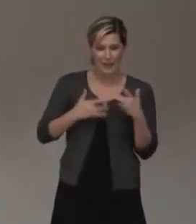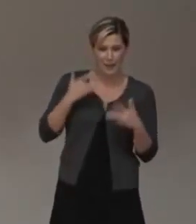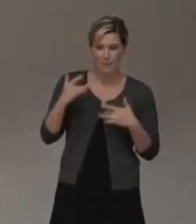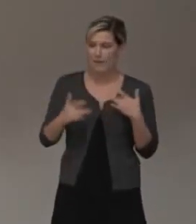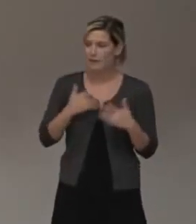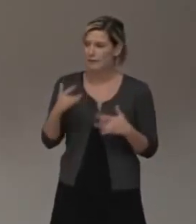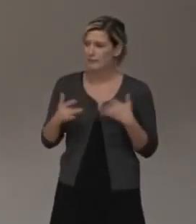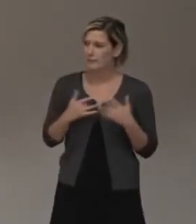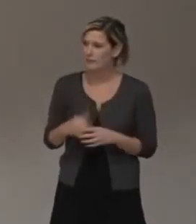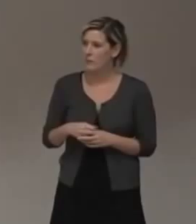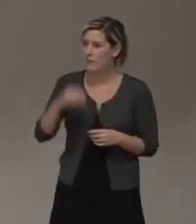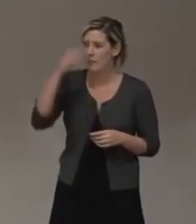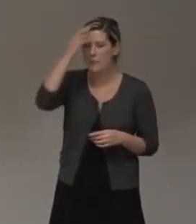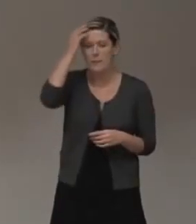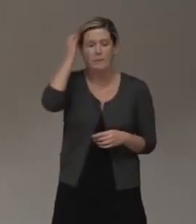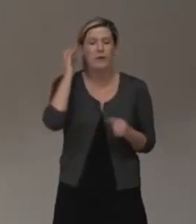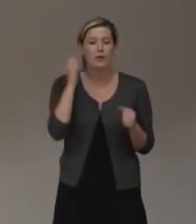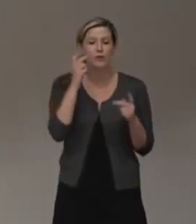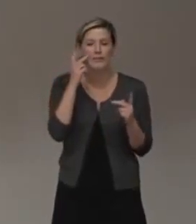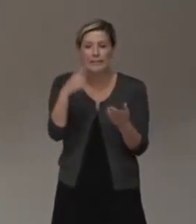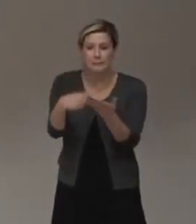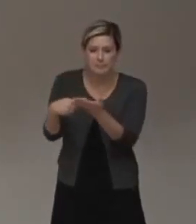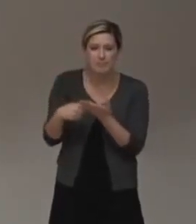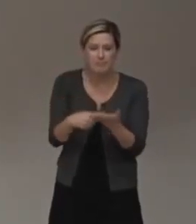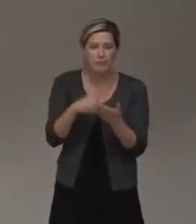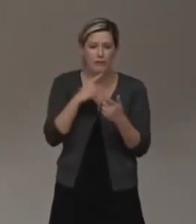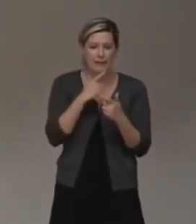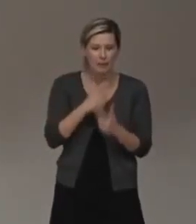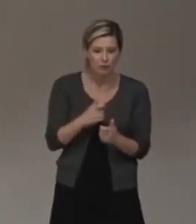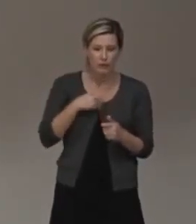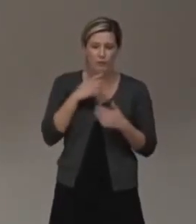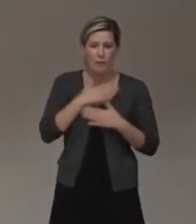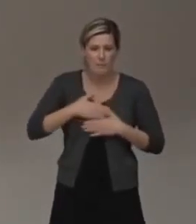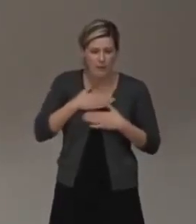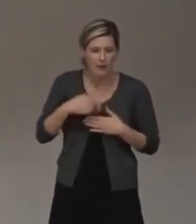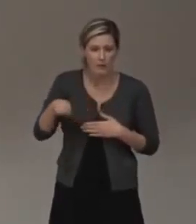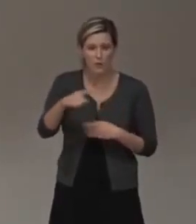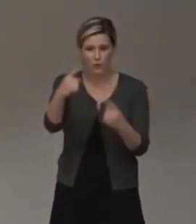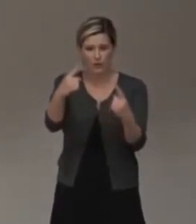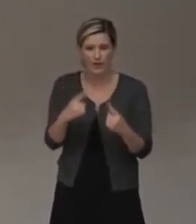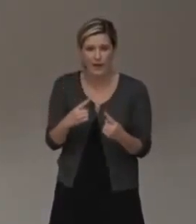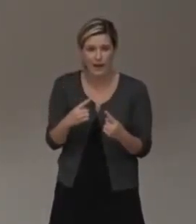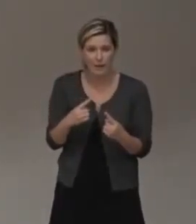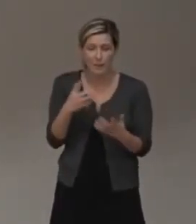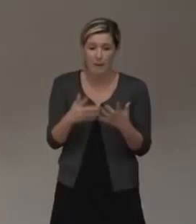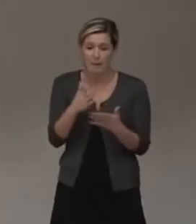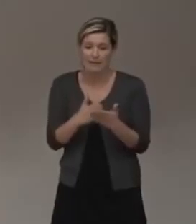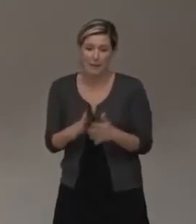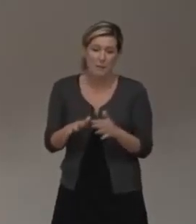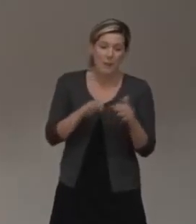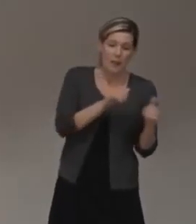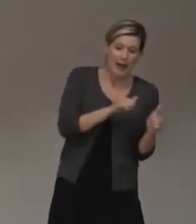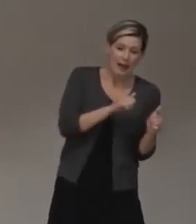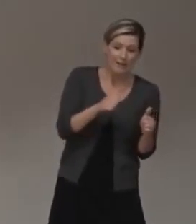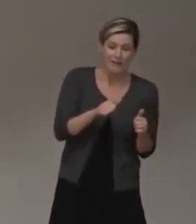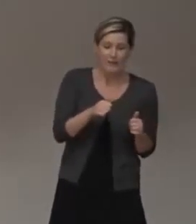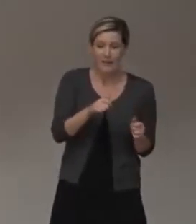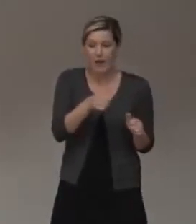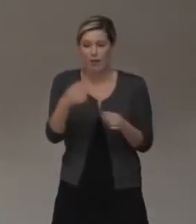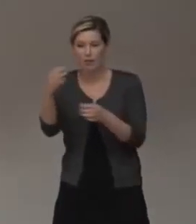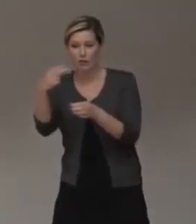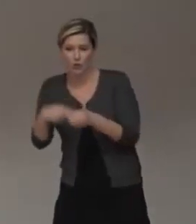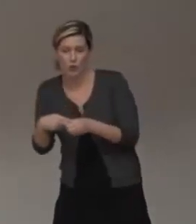hear interesting dialogue going on. So I am so pleased that you all came out, and those who may have left and voted with their feet and came and